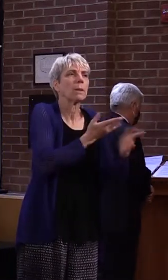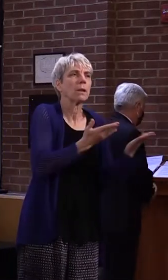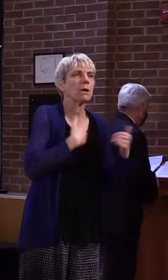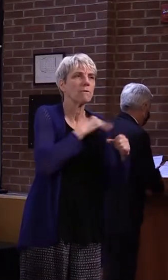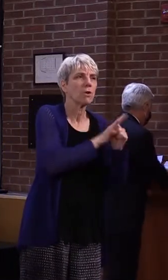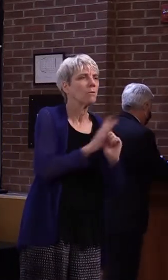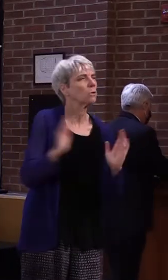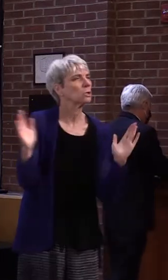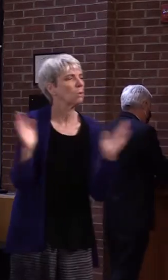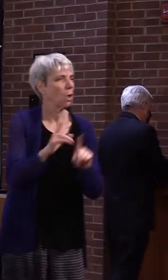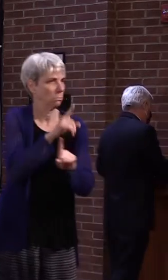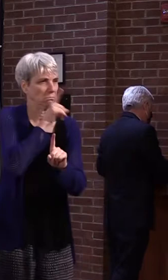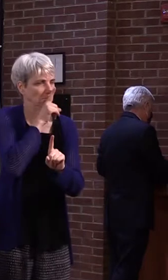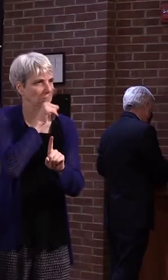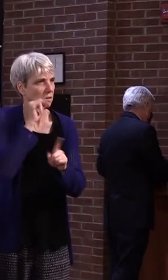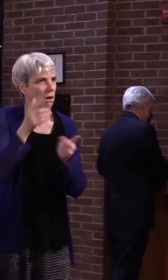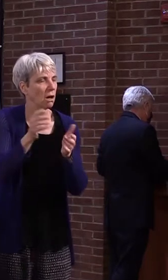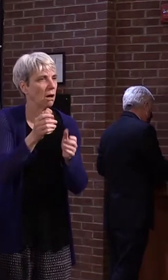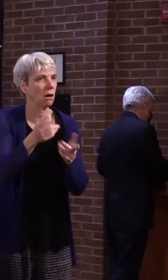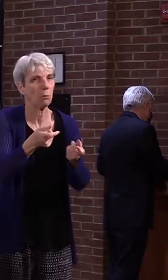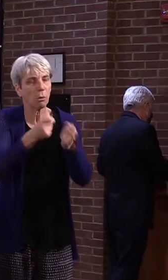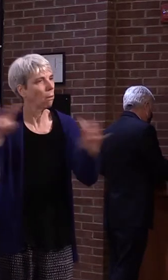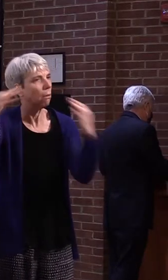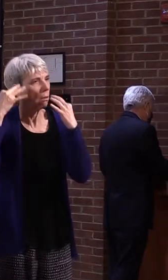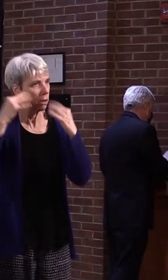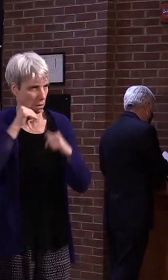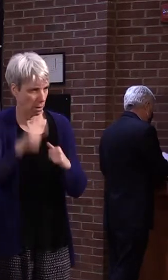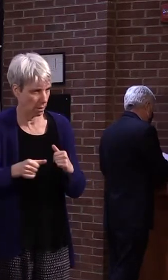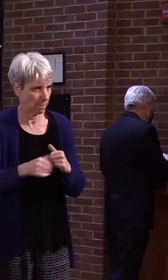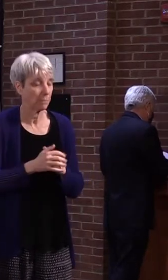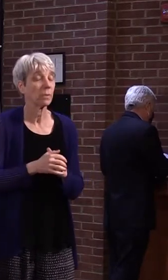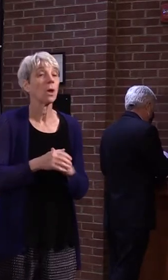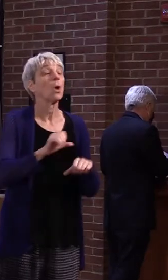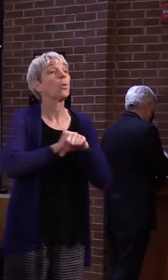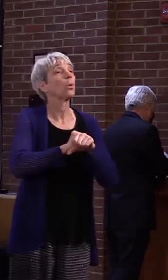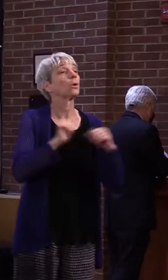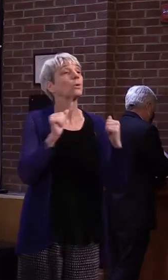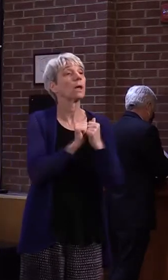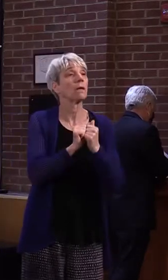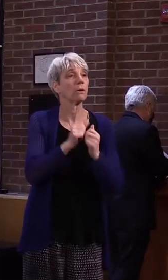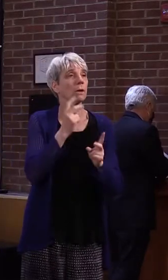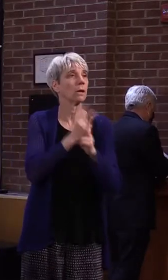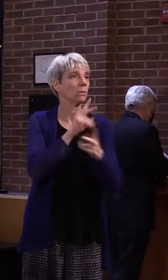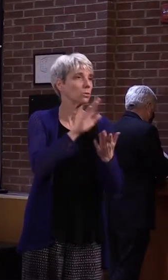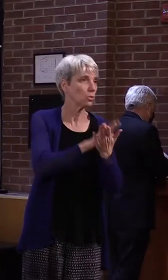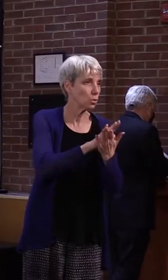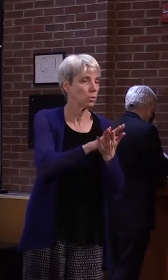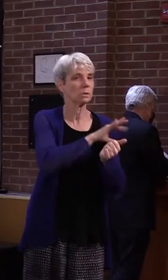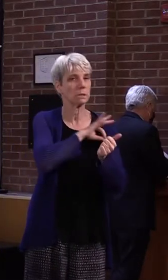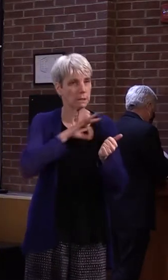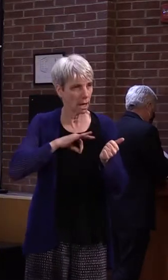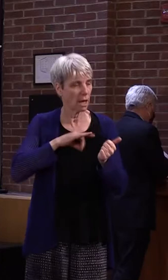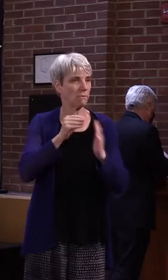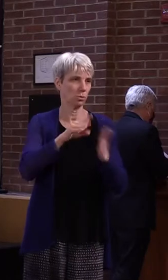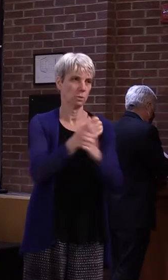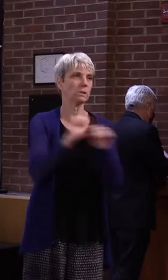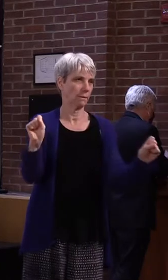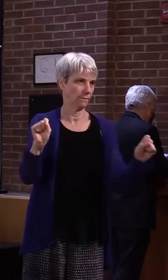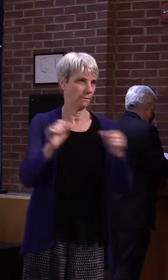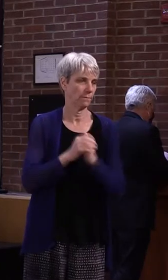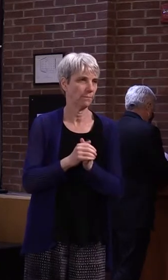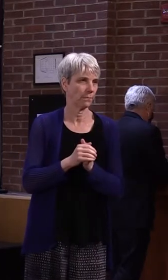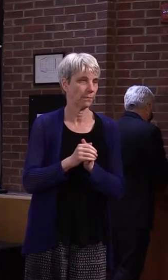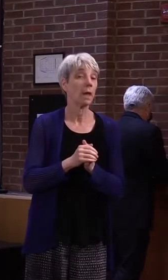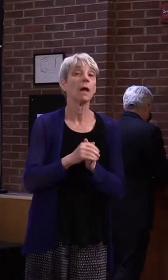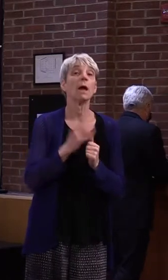students. By working together, we can ensure the safety of our students and school staff. When we look at our data relative to